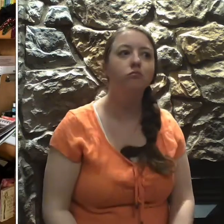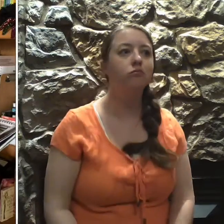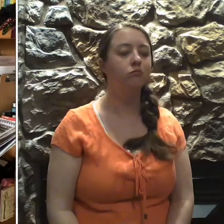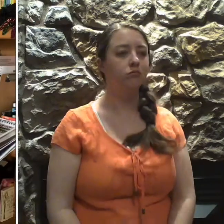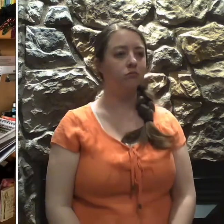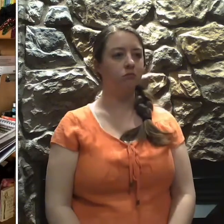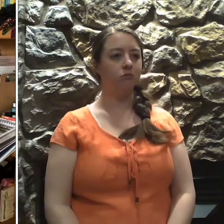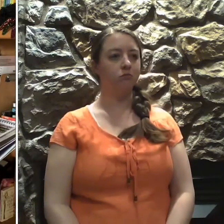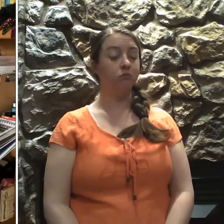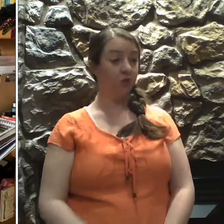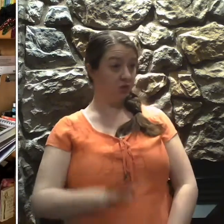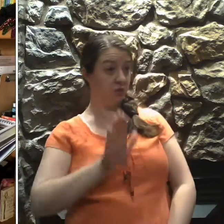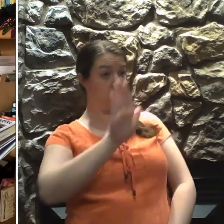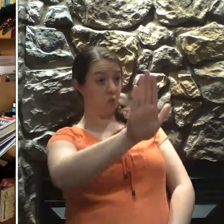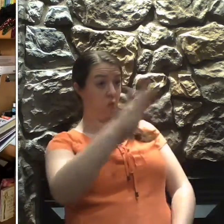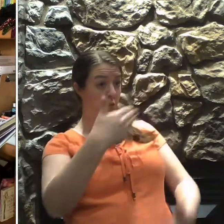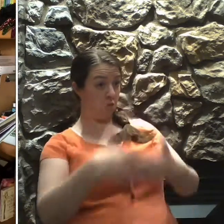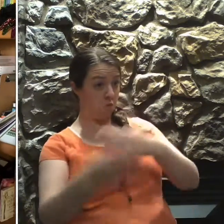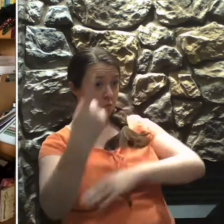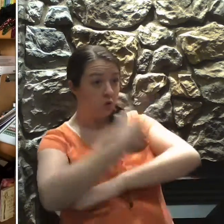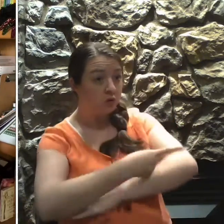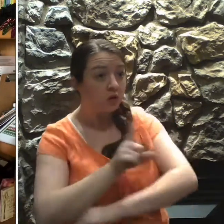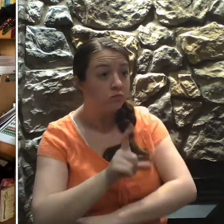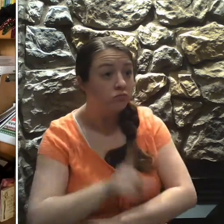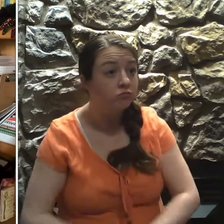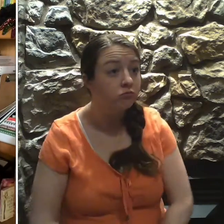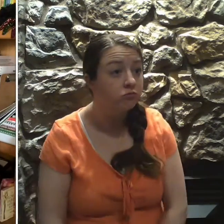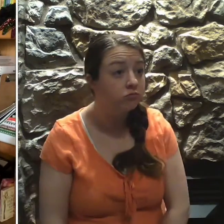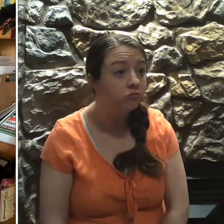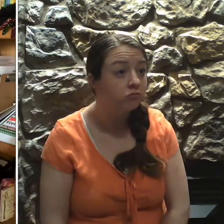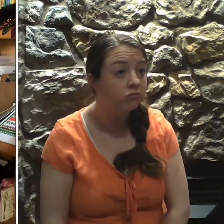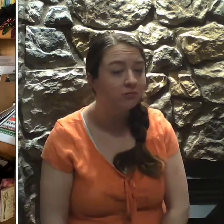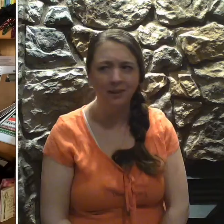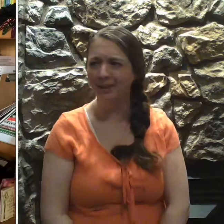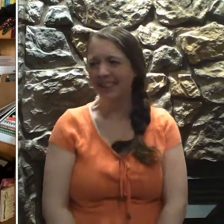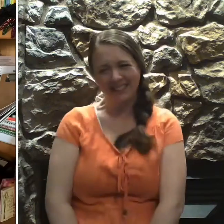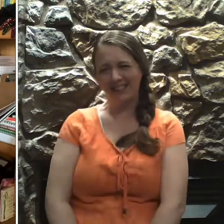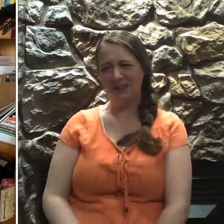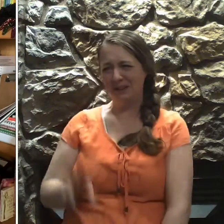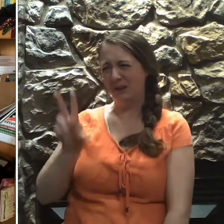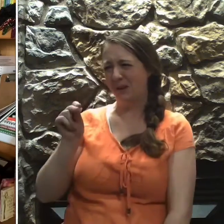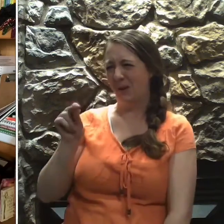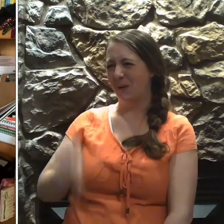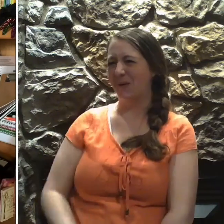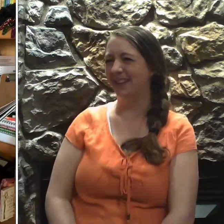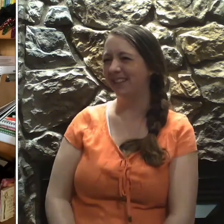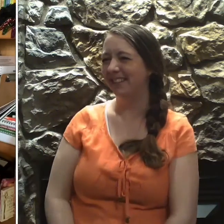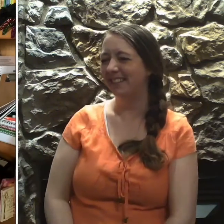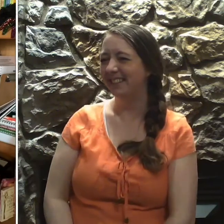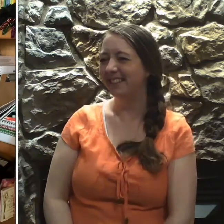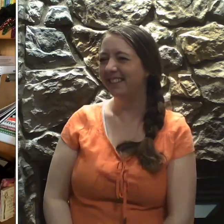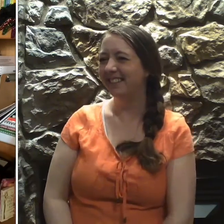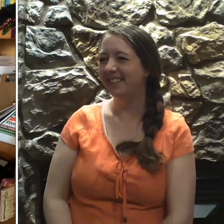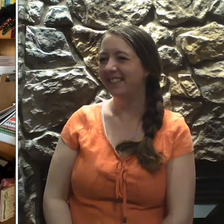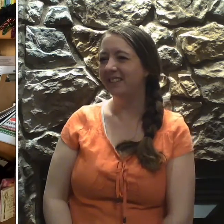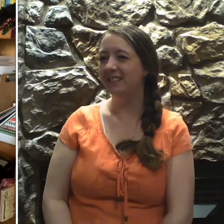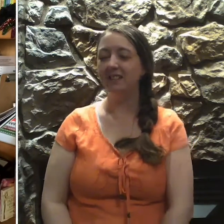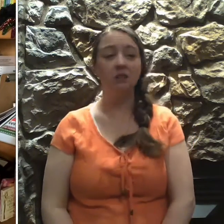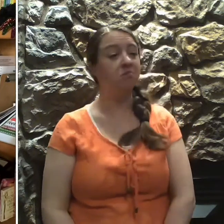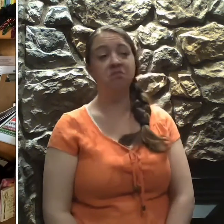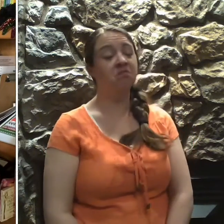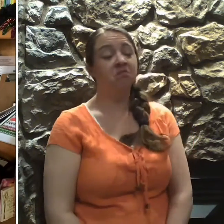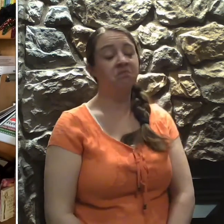your birthday? He asked. No, said Addie. It's not